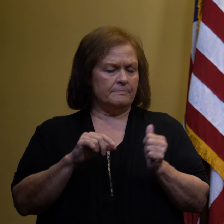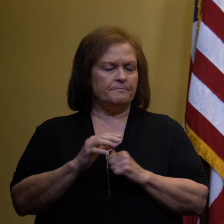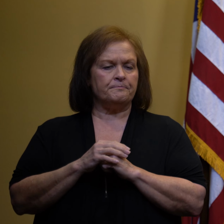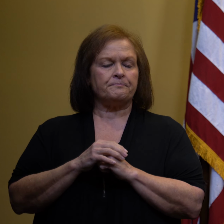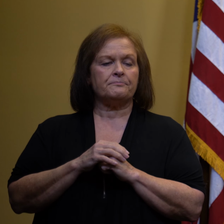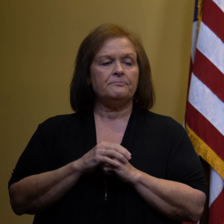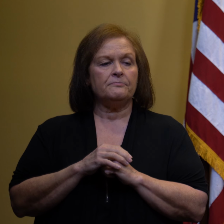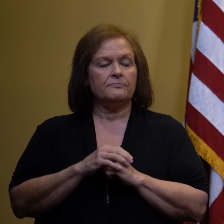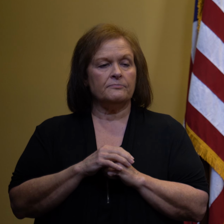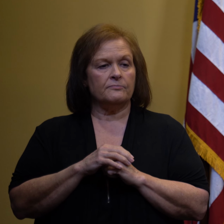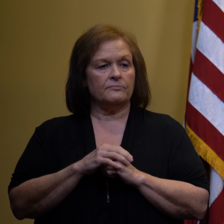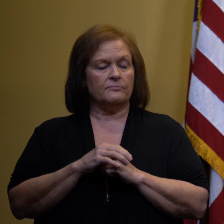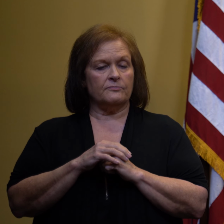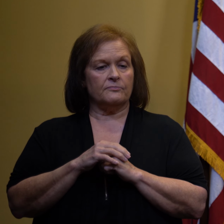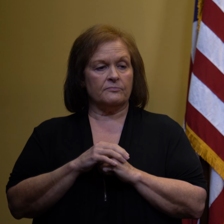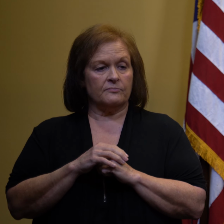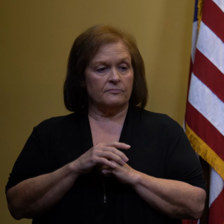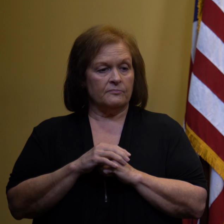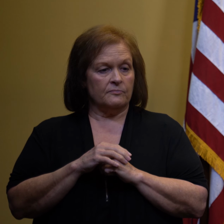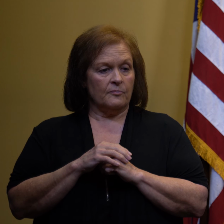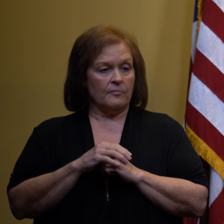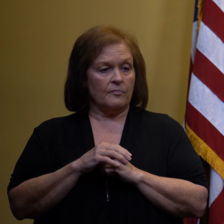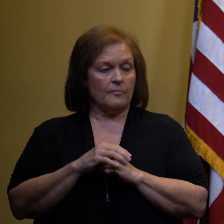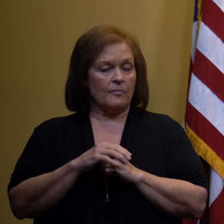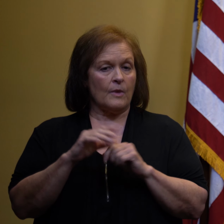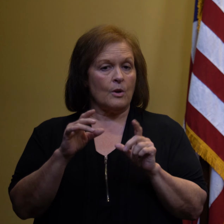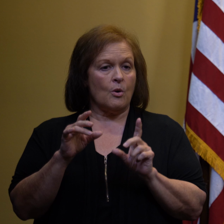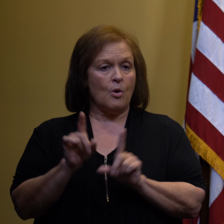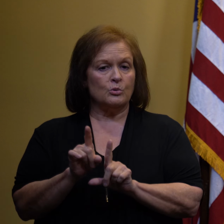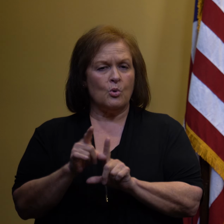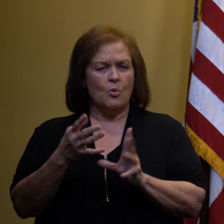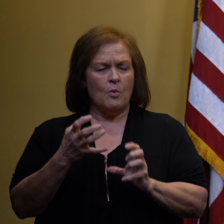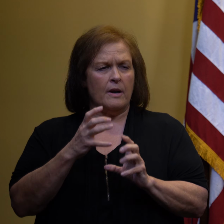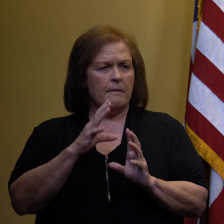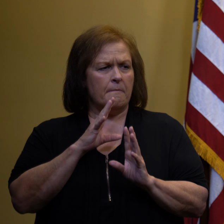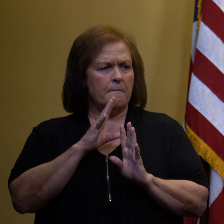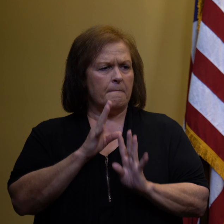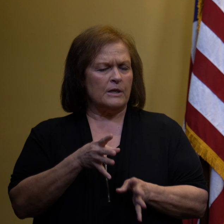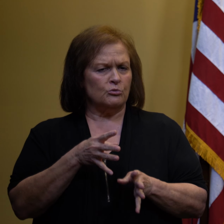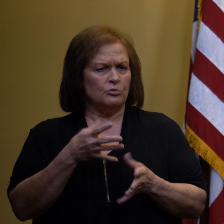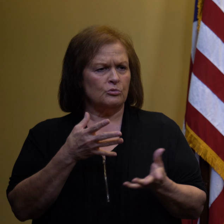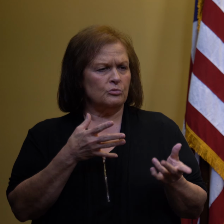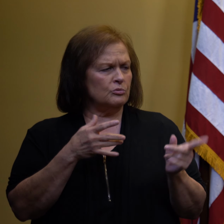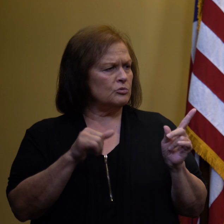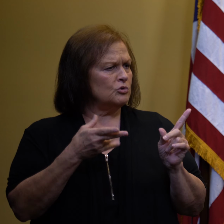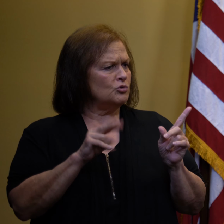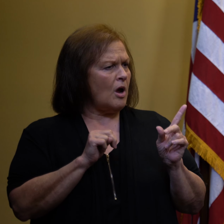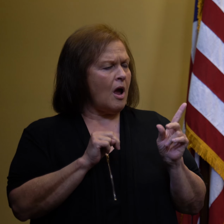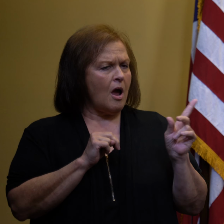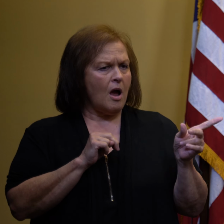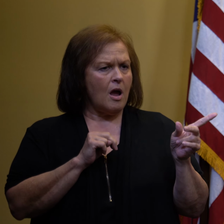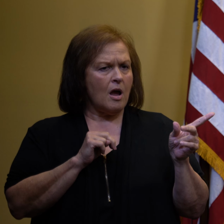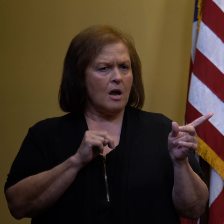way. I also wanted to mention, and John, will have